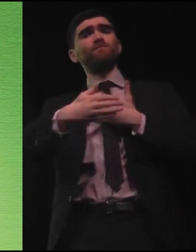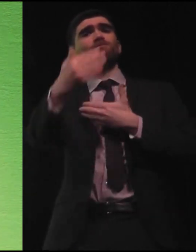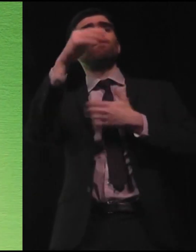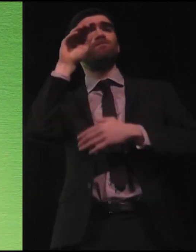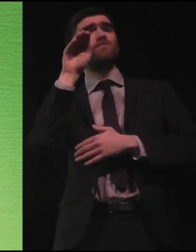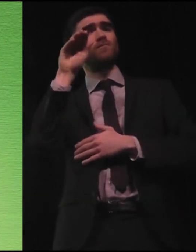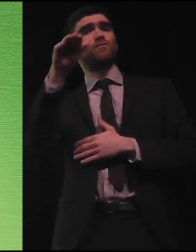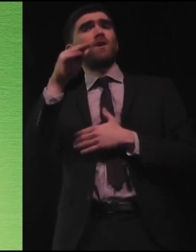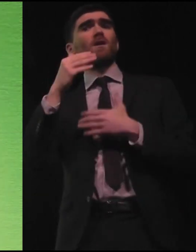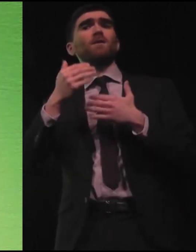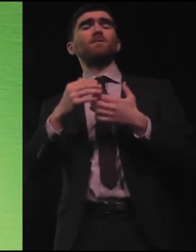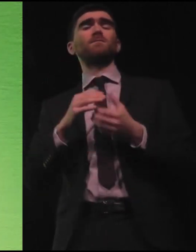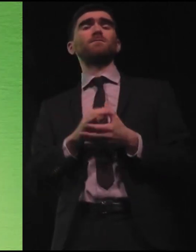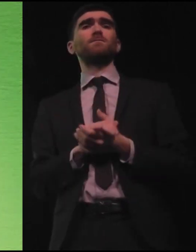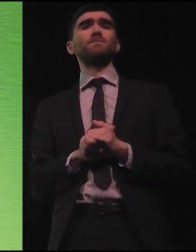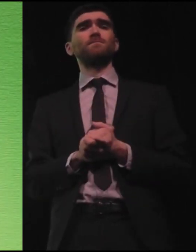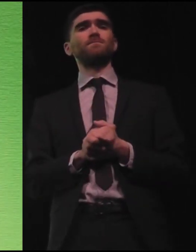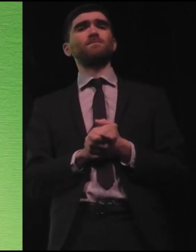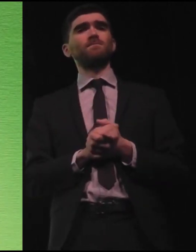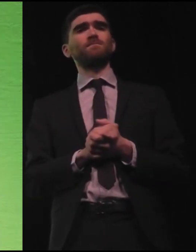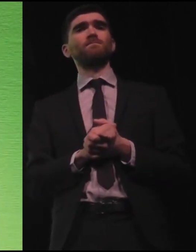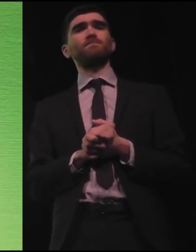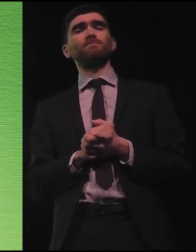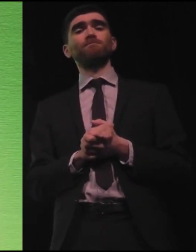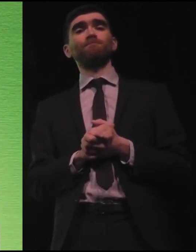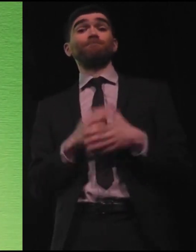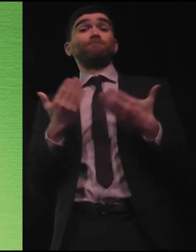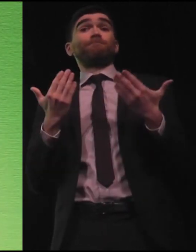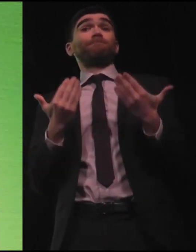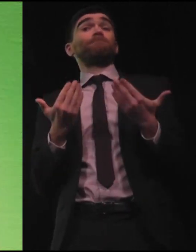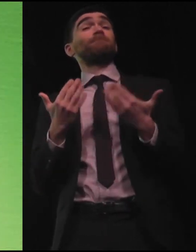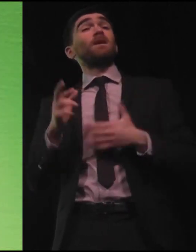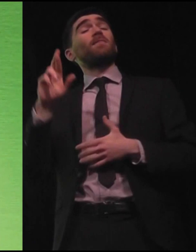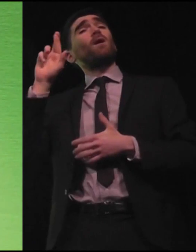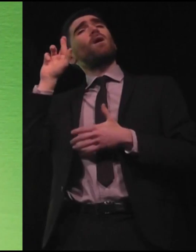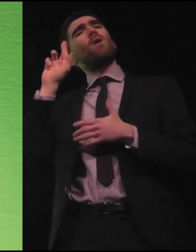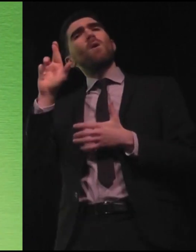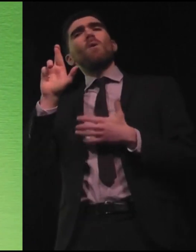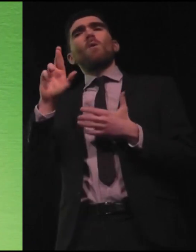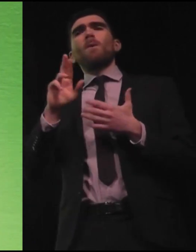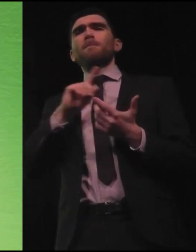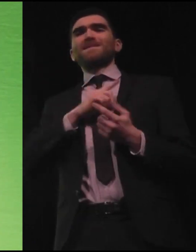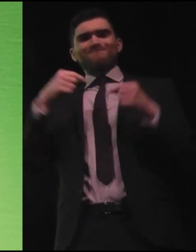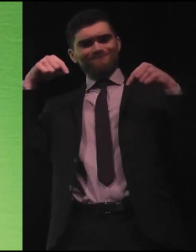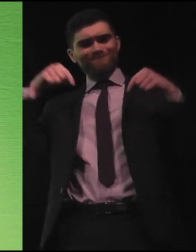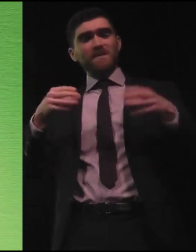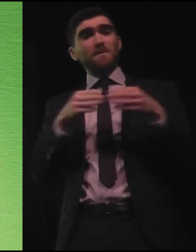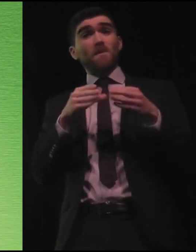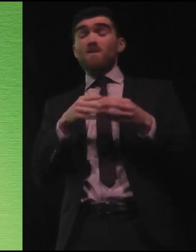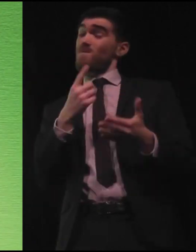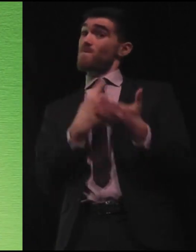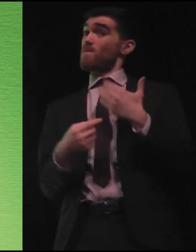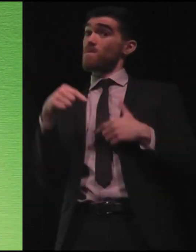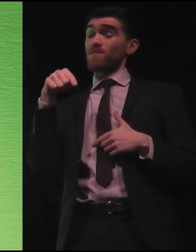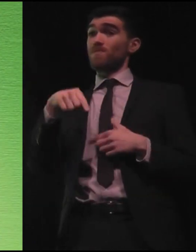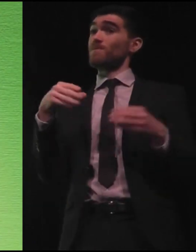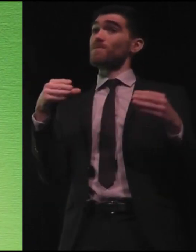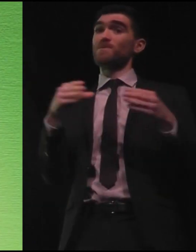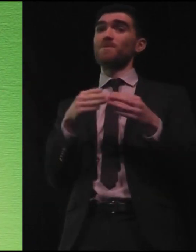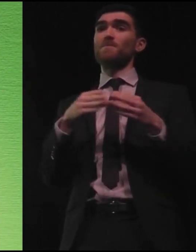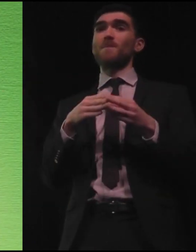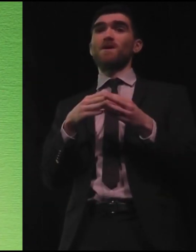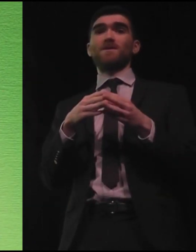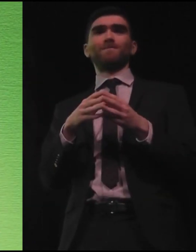Today, because this party, and only this party, continues to offer the opposition that others have failed to